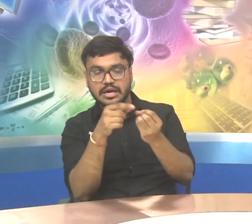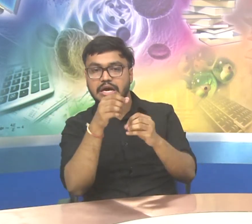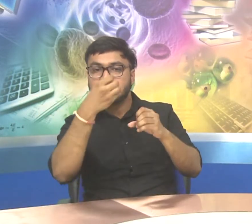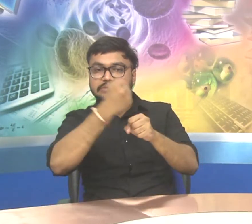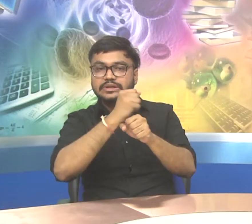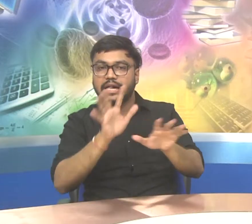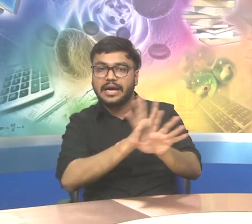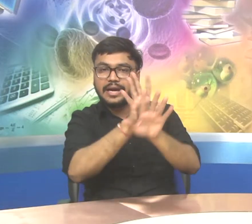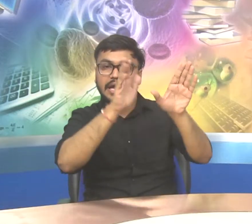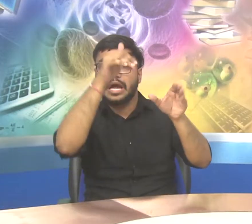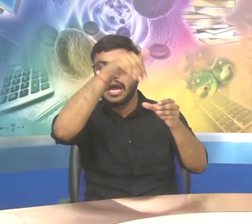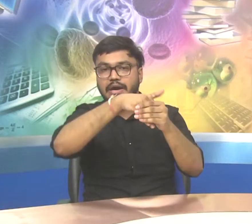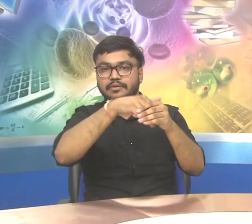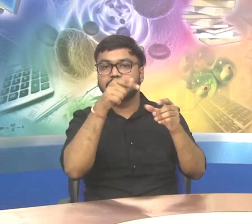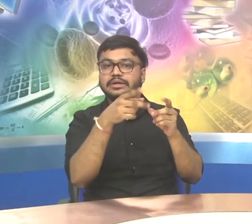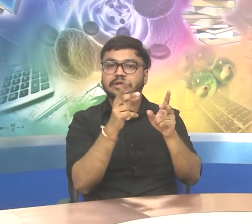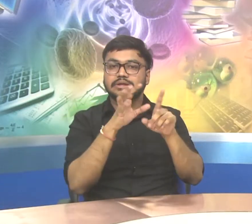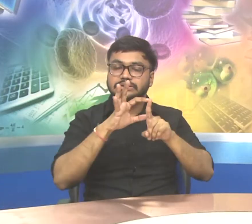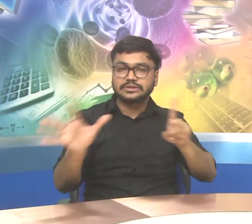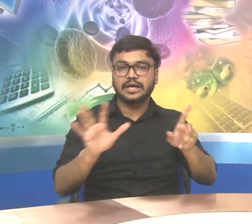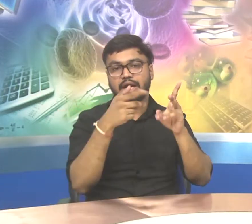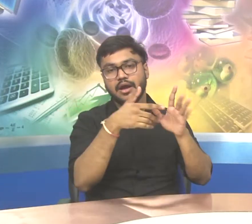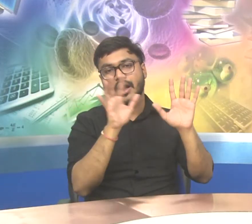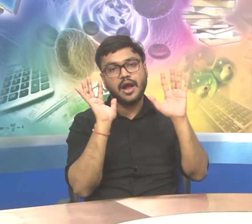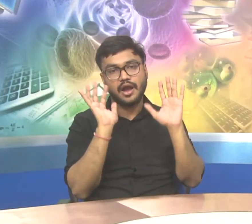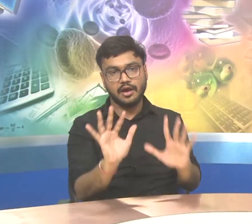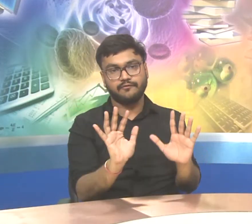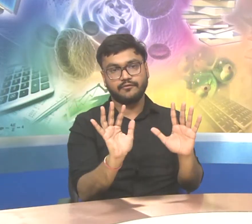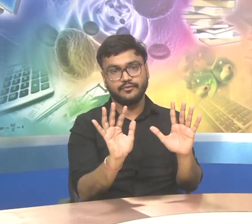which are very poisonous for health.